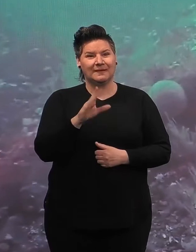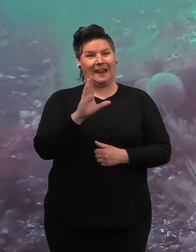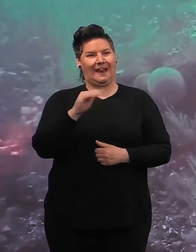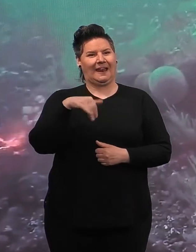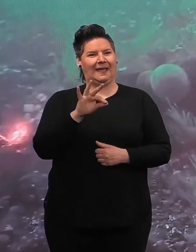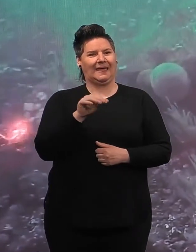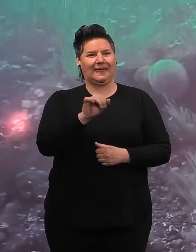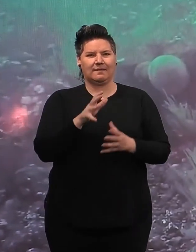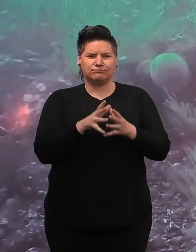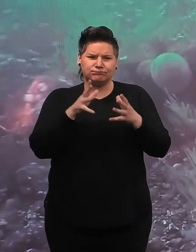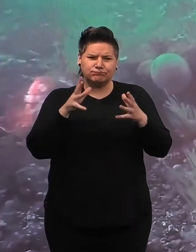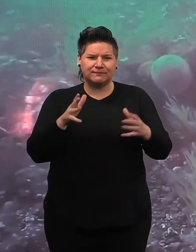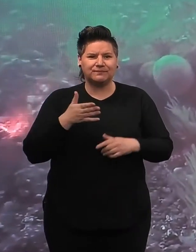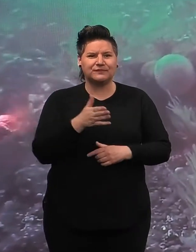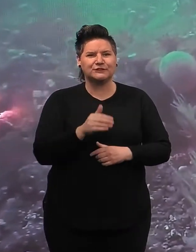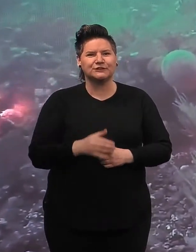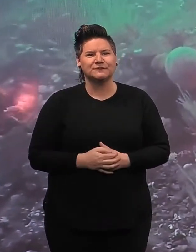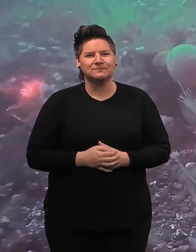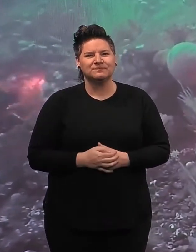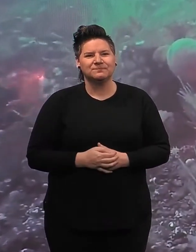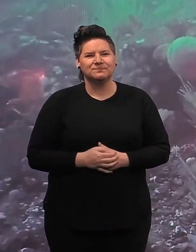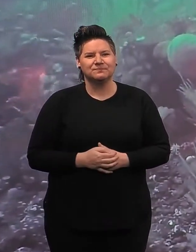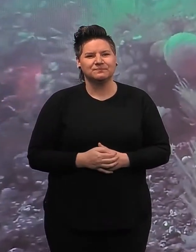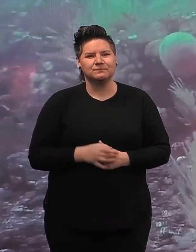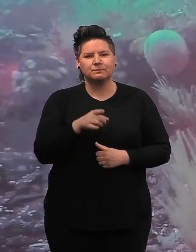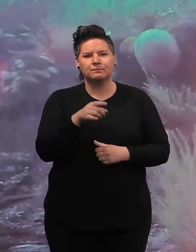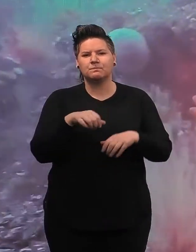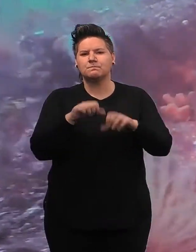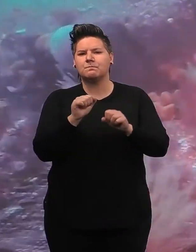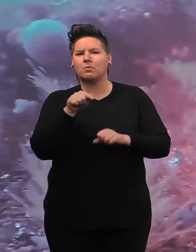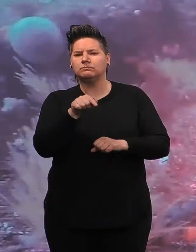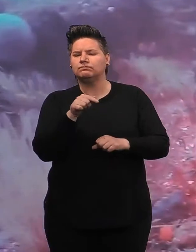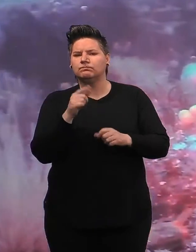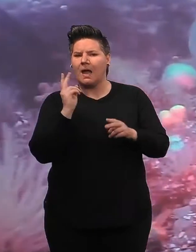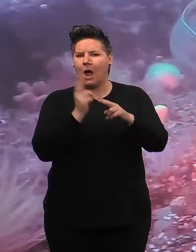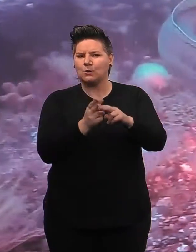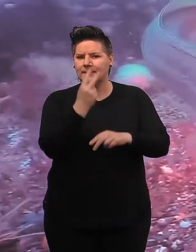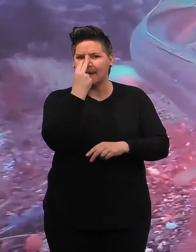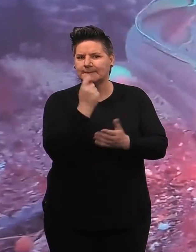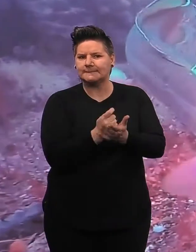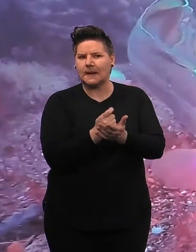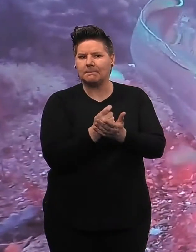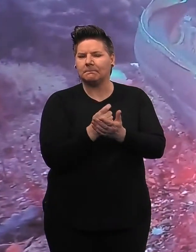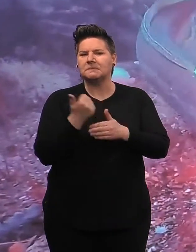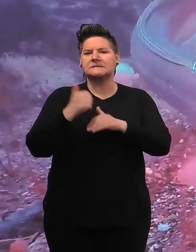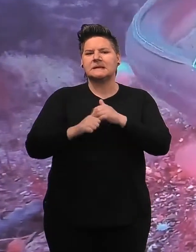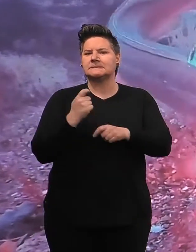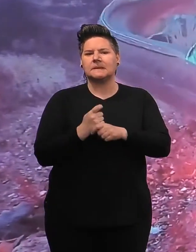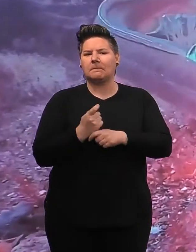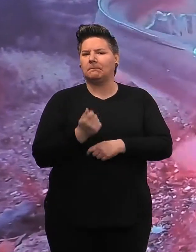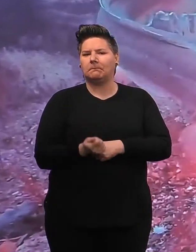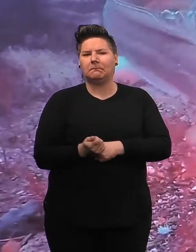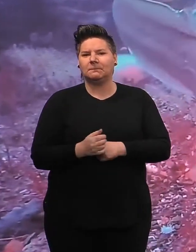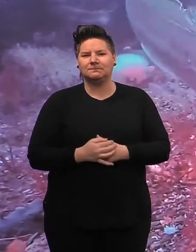one would probably be about 1 metre long. And they're mostly nocturnal. They don't really come out into the open much in